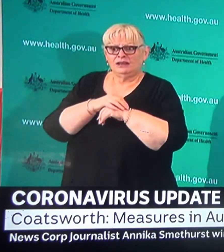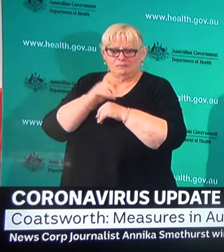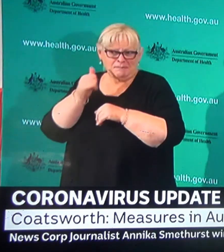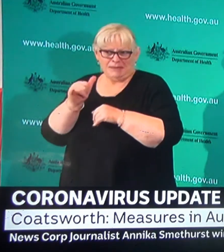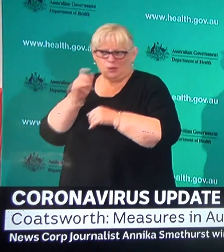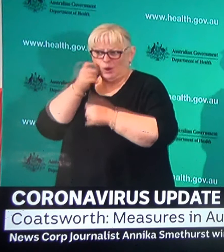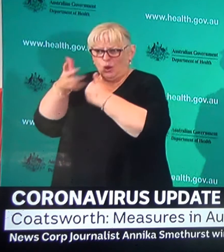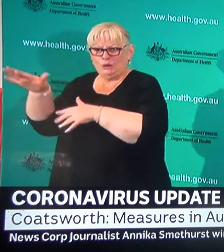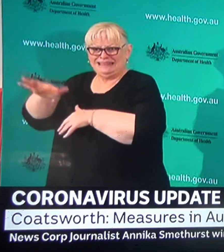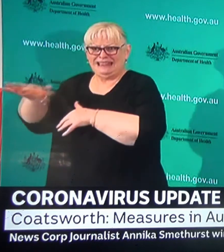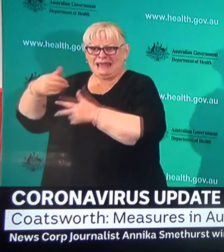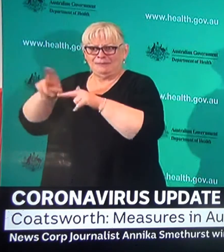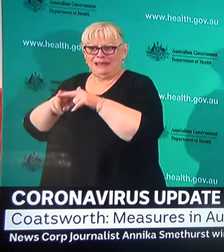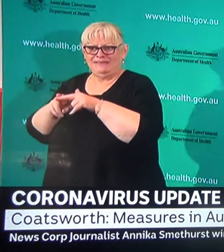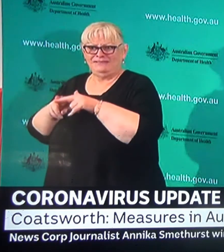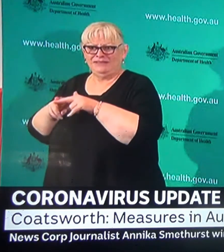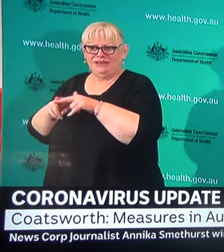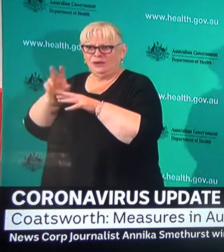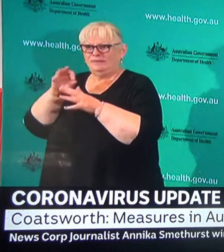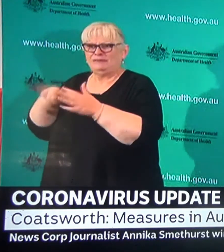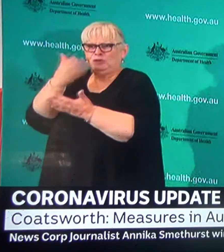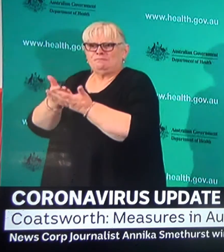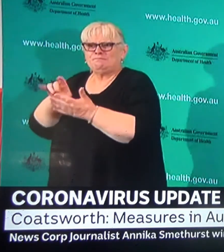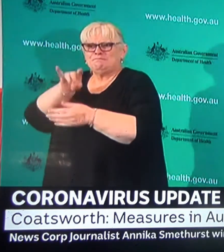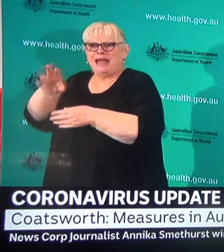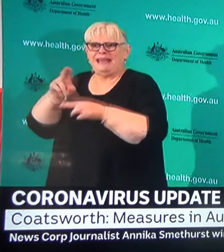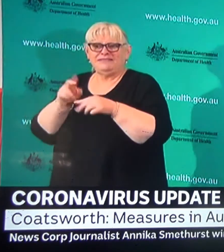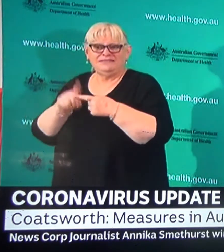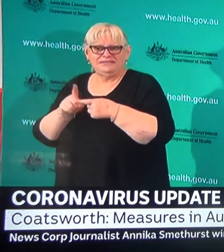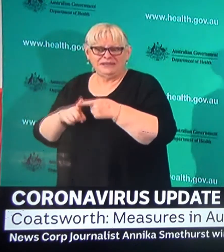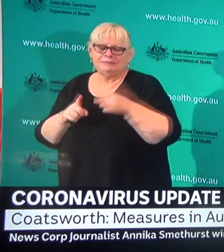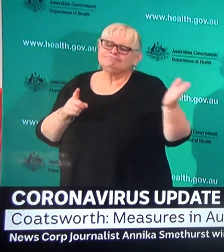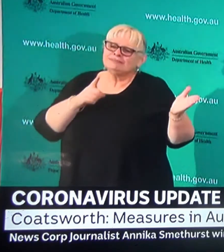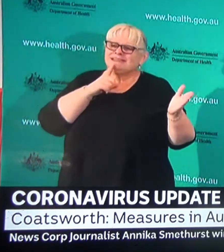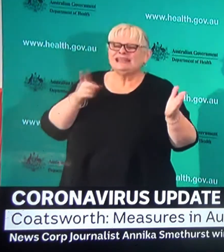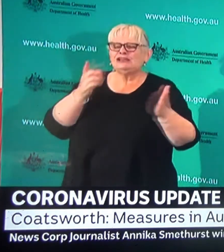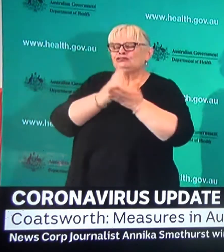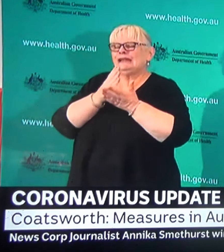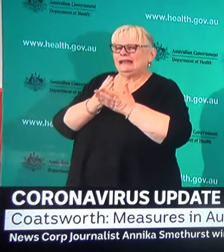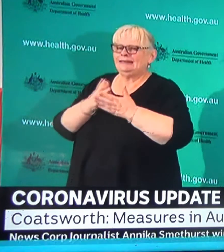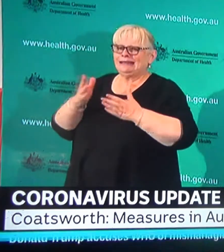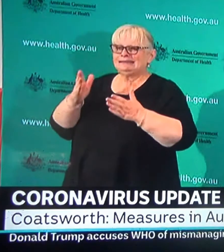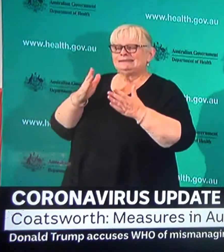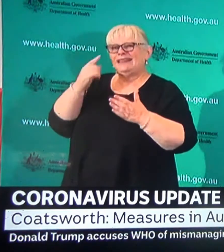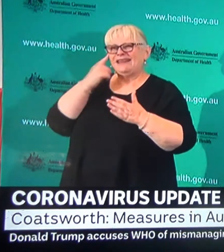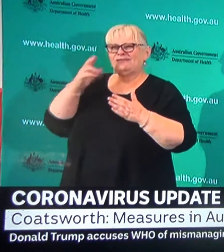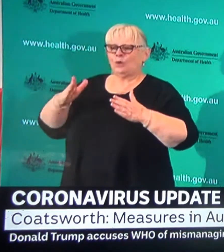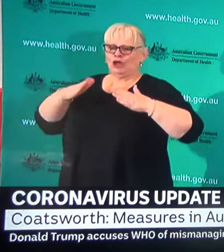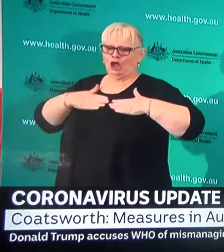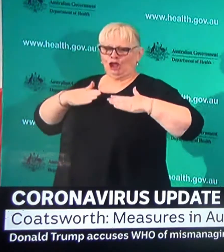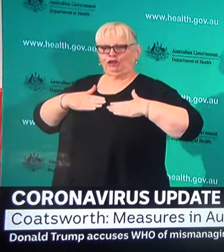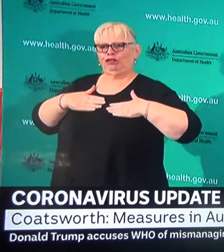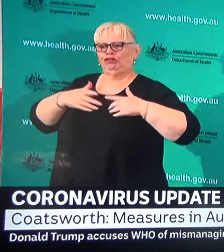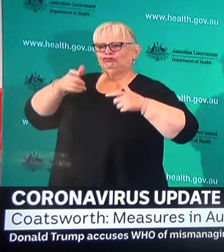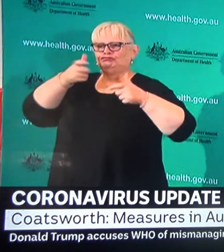those nurses? Look, I think that's probably a matter for the Australian Health Practitioner Regulatory Agency to